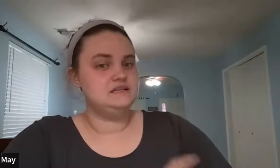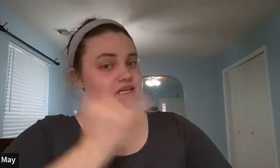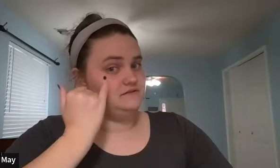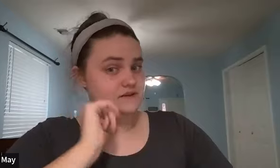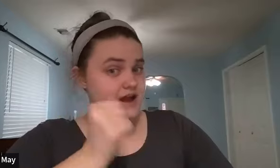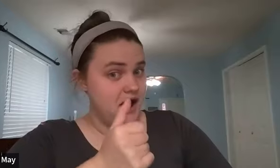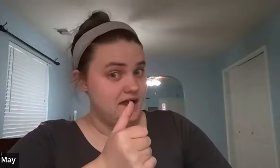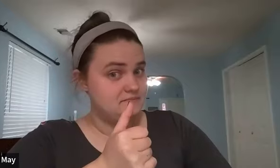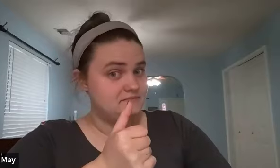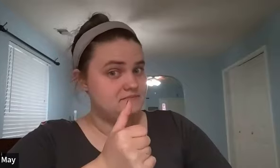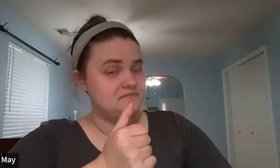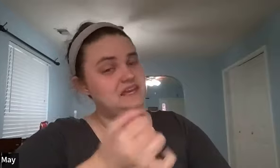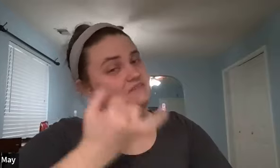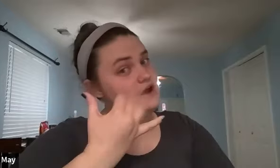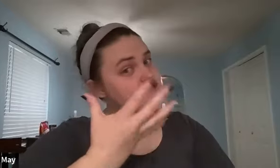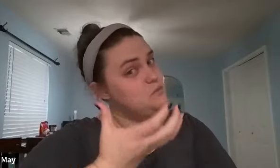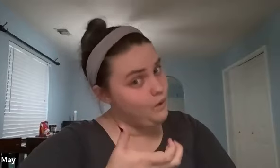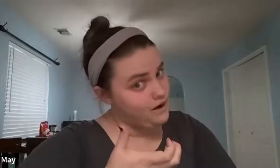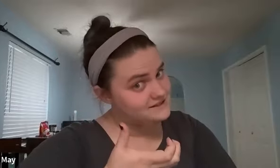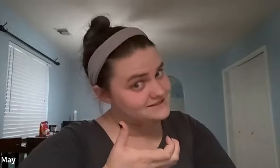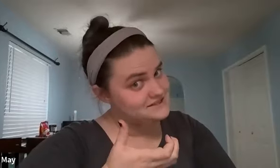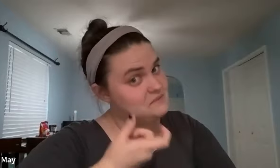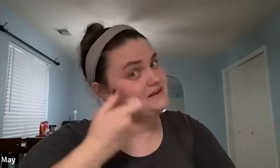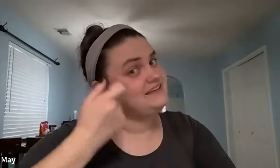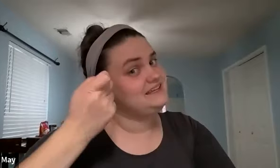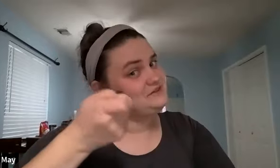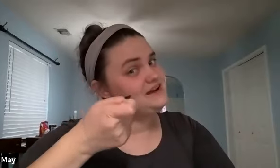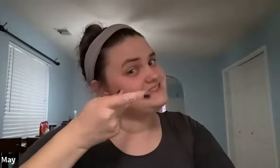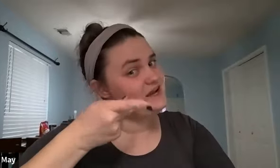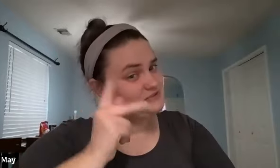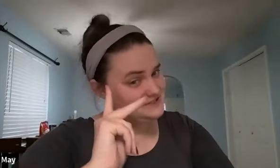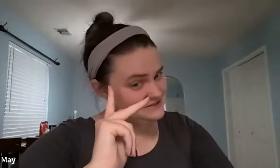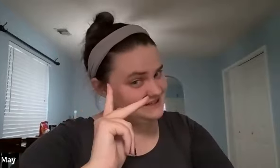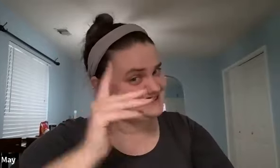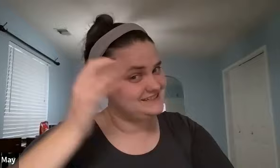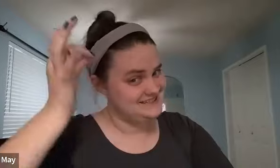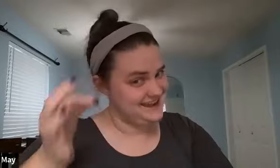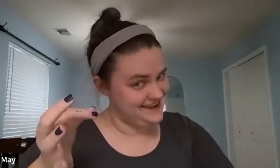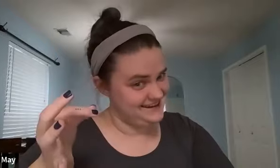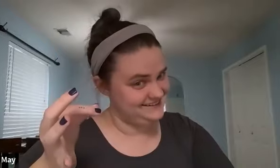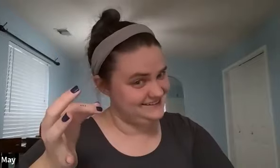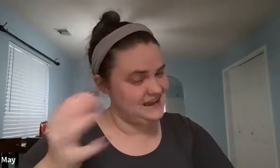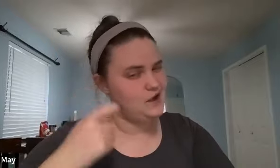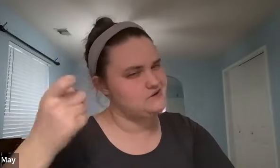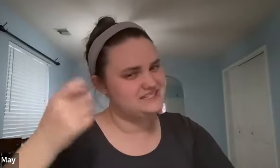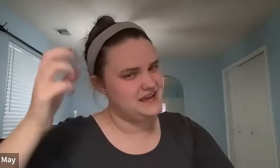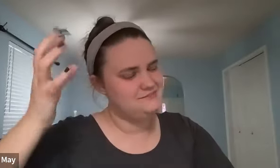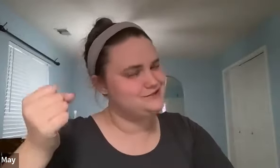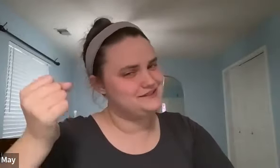Because if not, if you guys want, I'm going to give you guys the opportunity to decide. I'm usually let